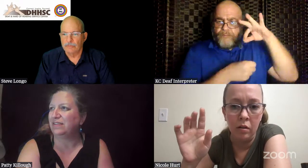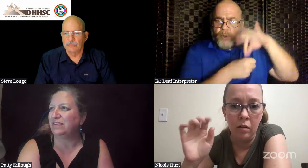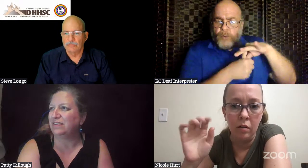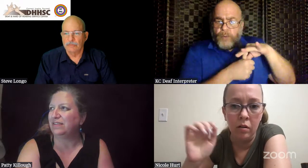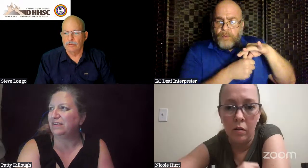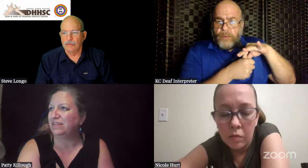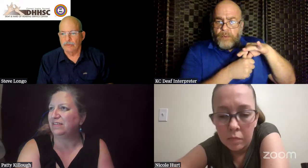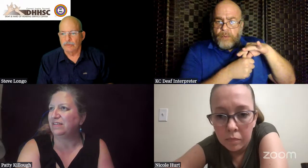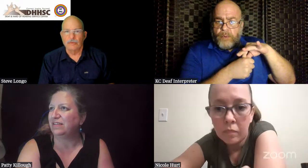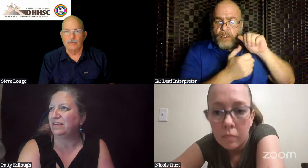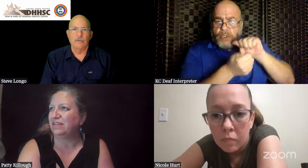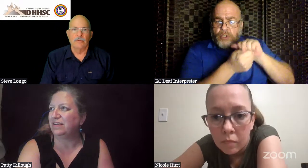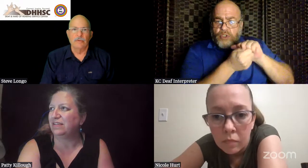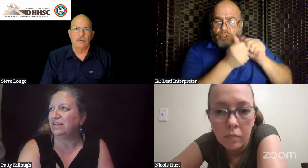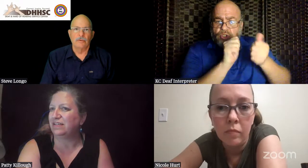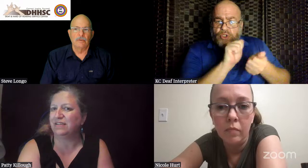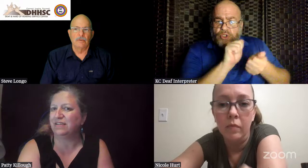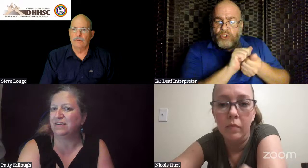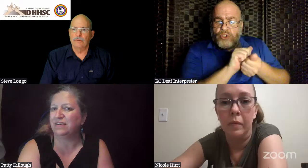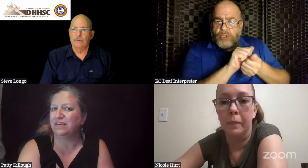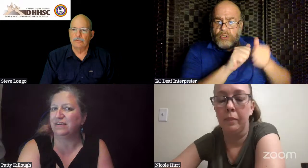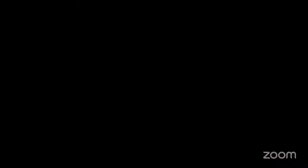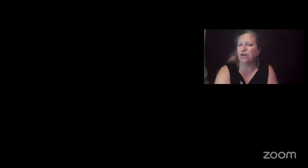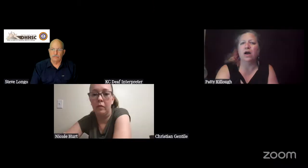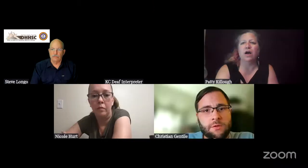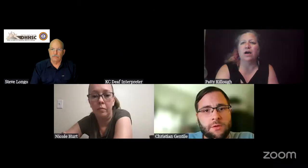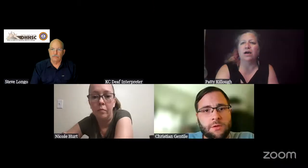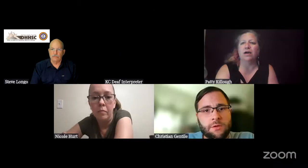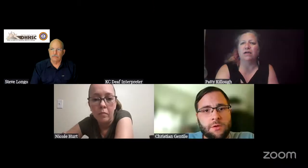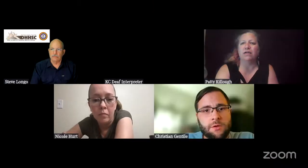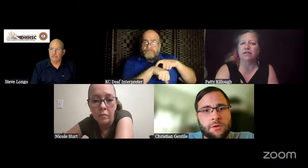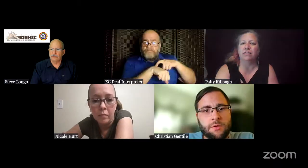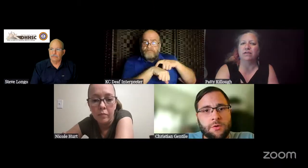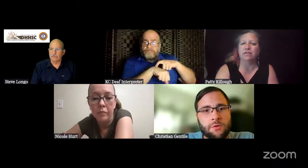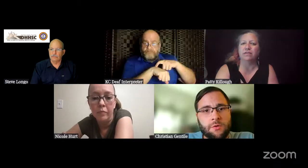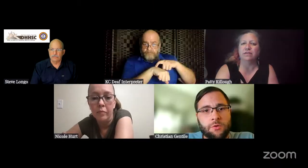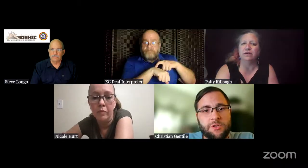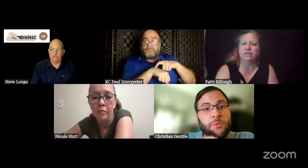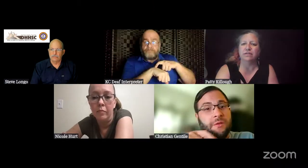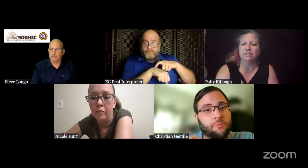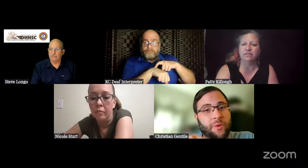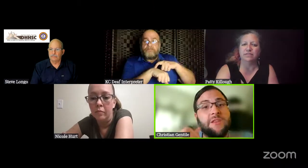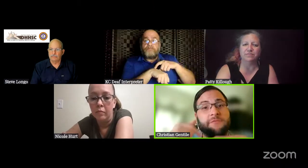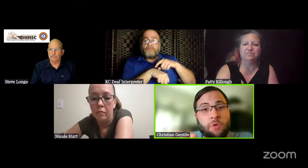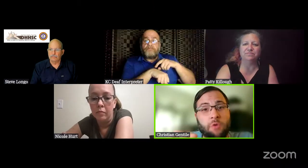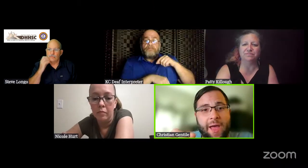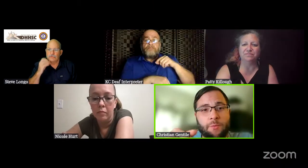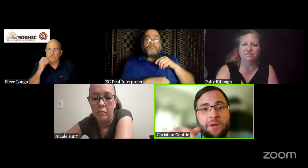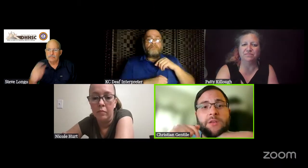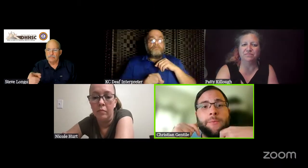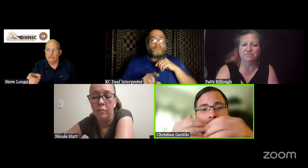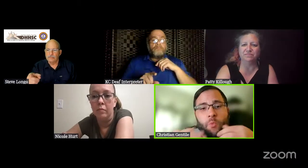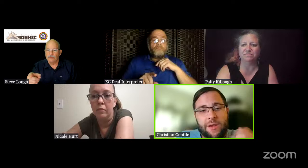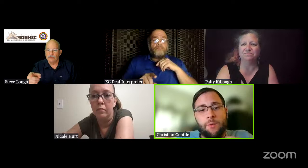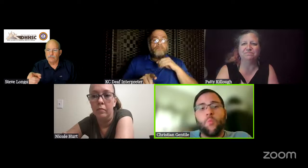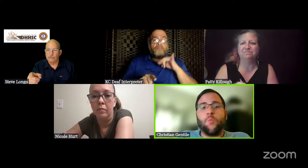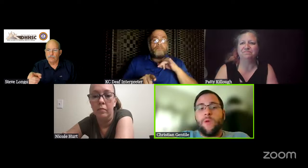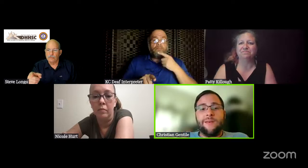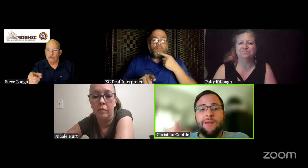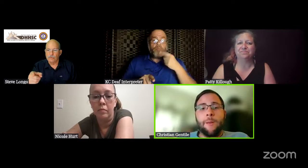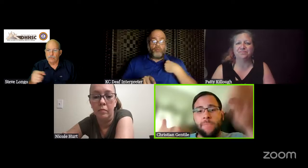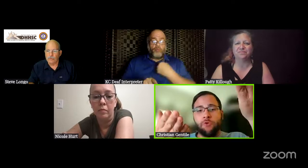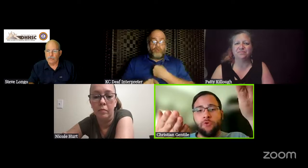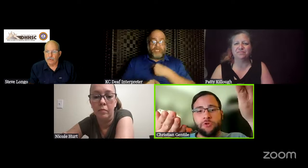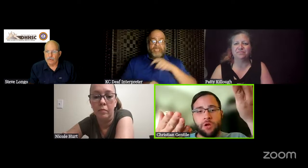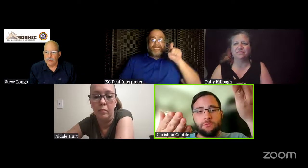to change the minutes? when do we? Did we need to vote for that? We